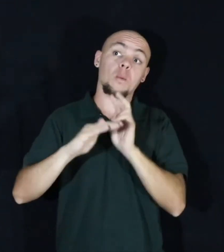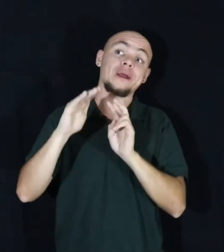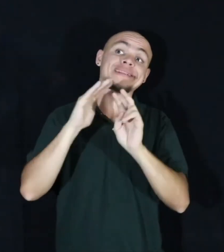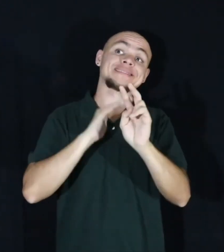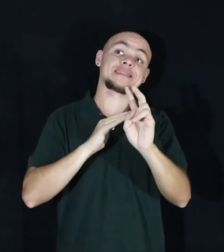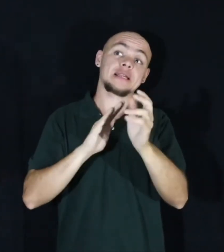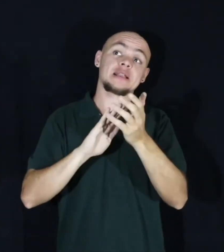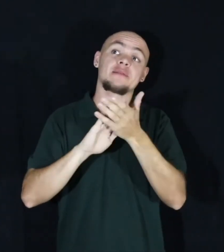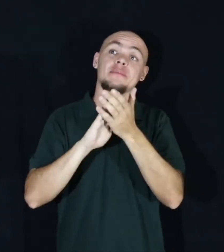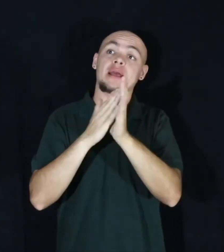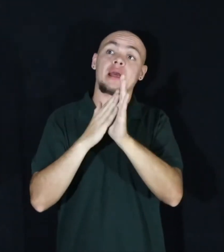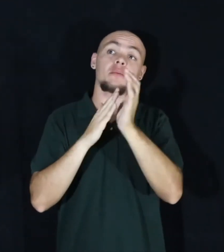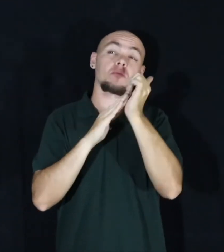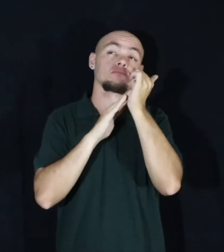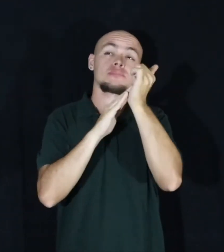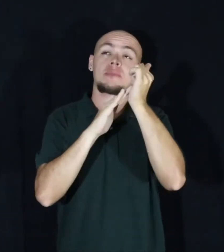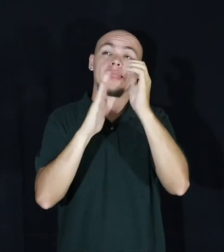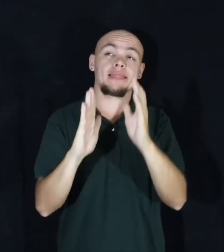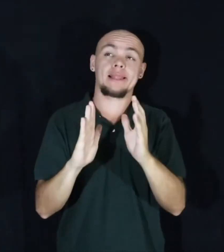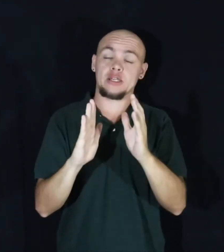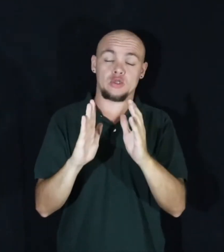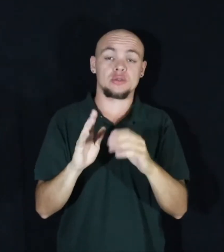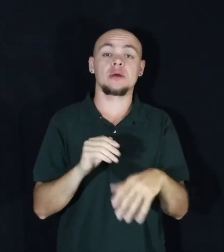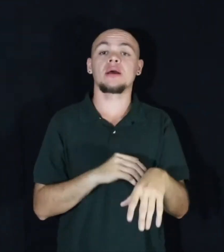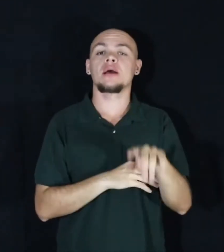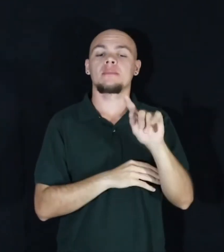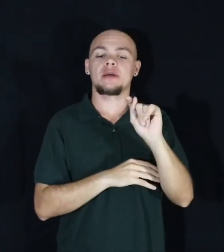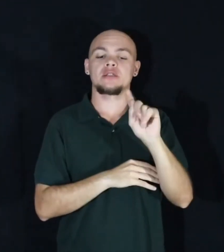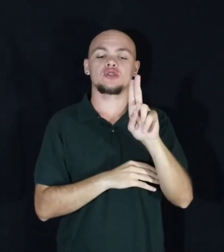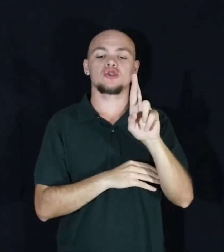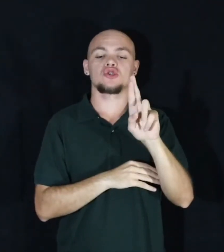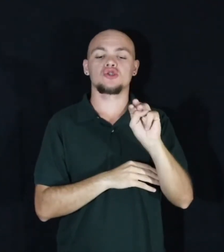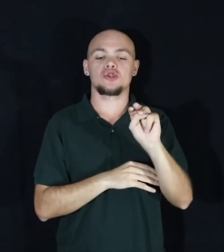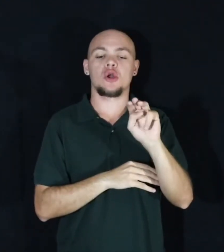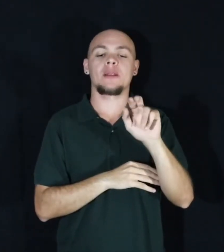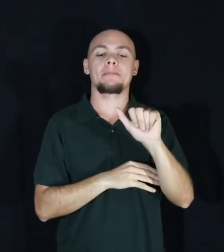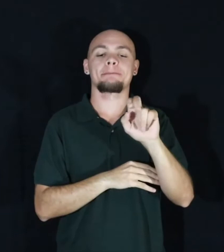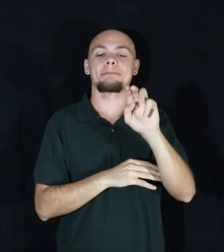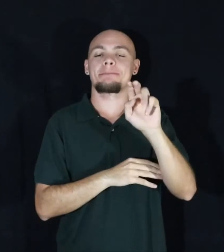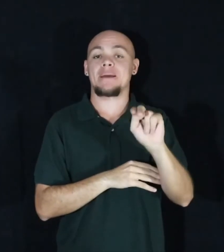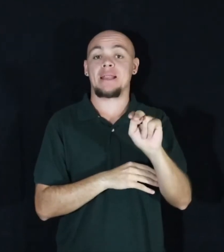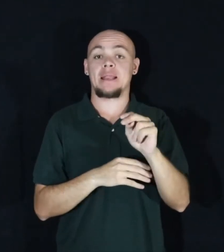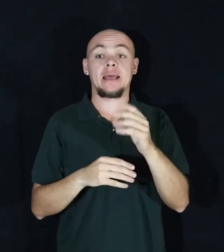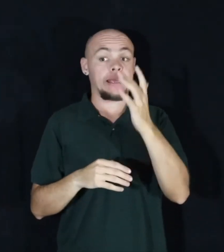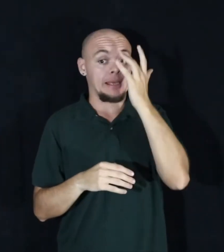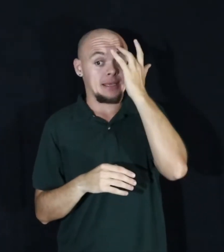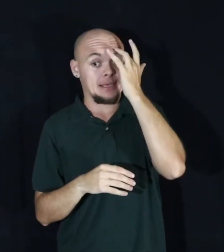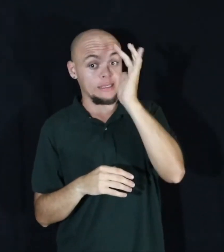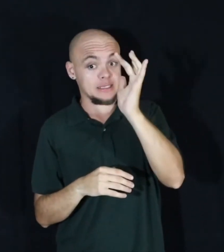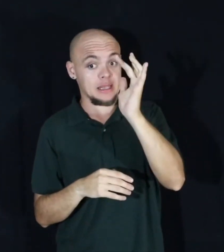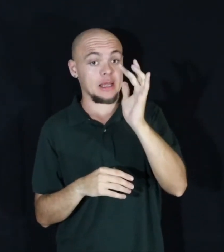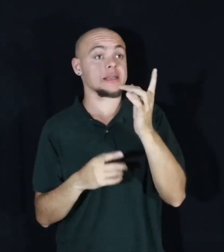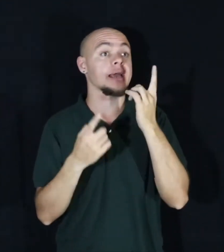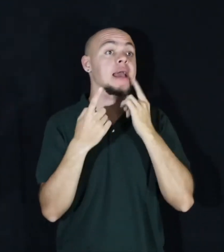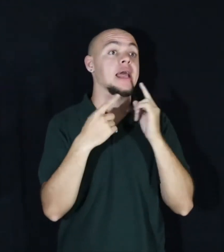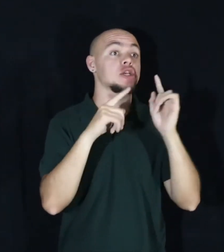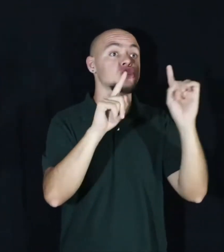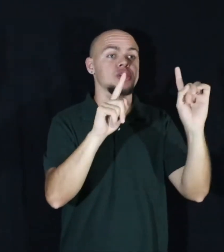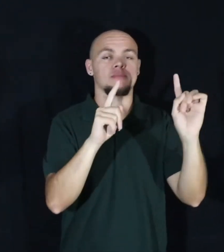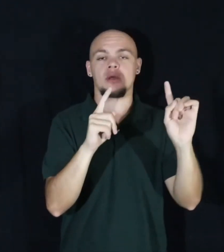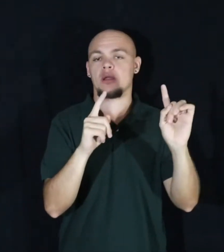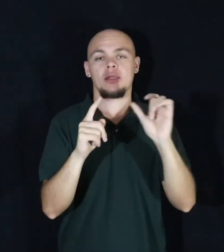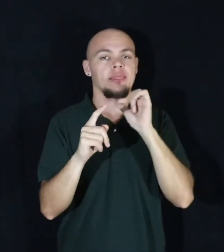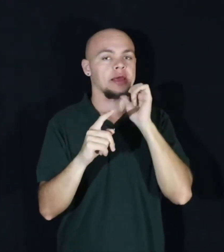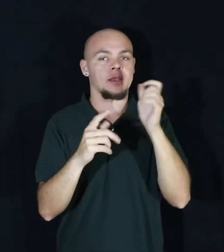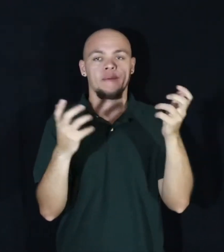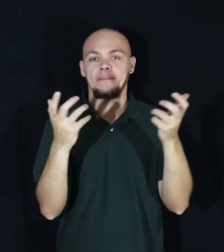of the United States. Terman soon realized that intellect and achievement are far from perfectly correlated, as